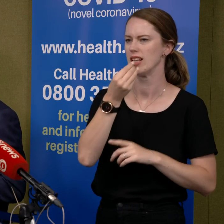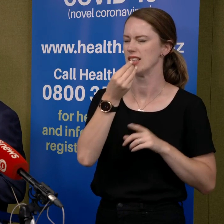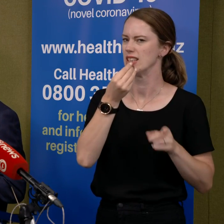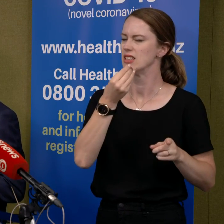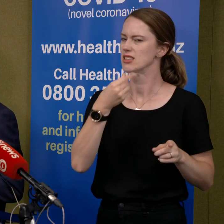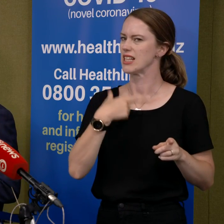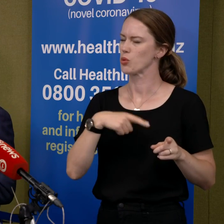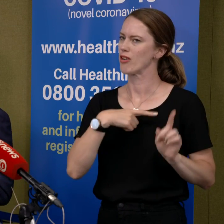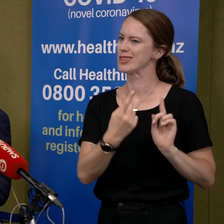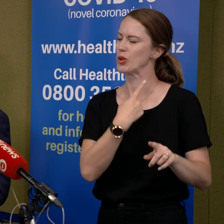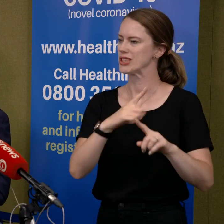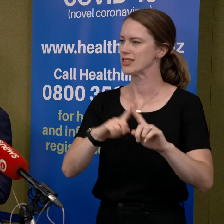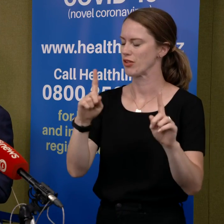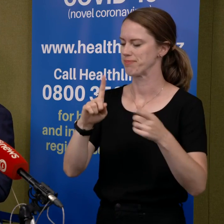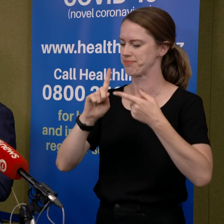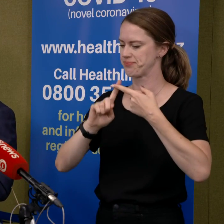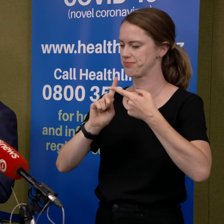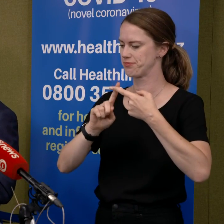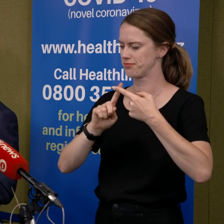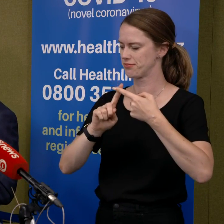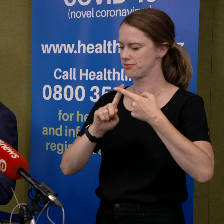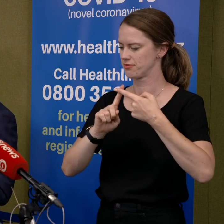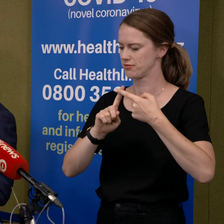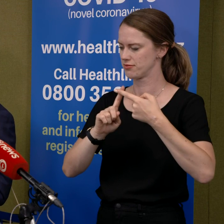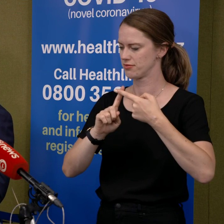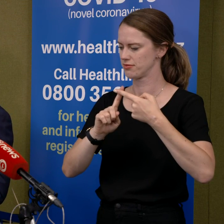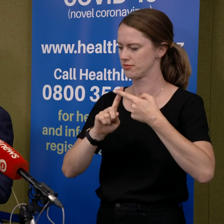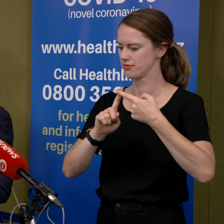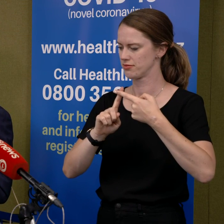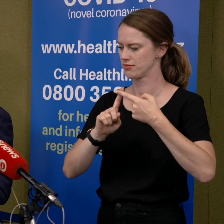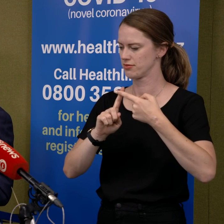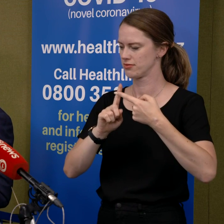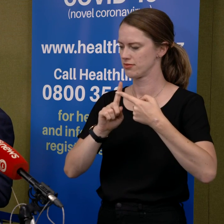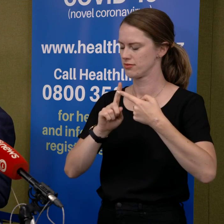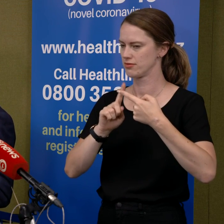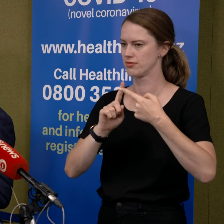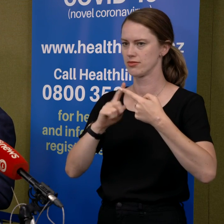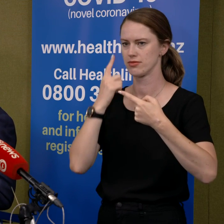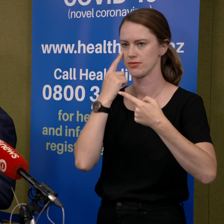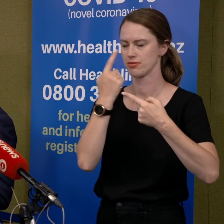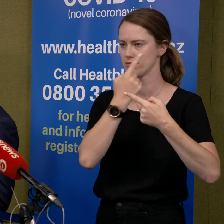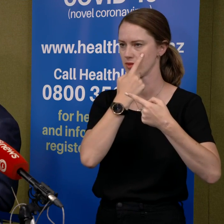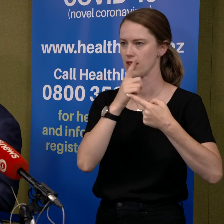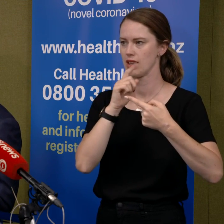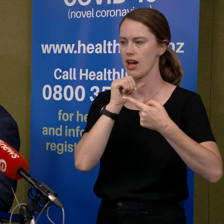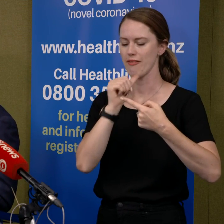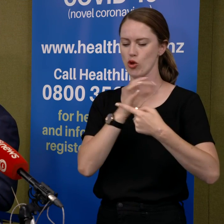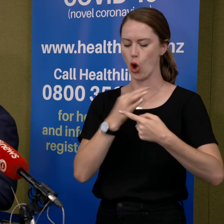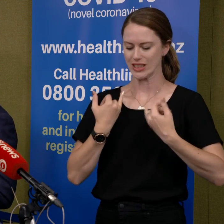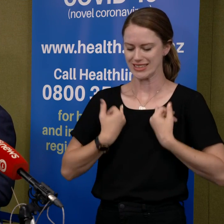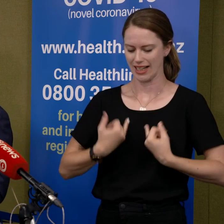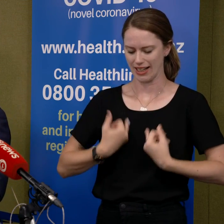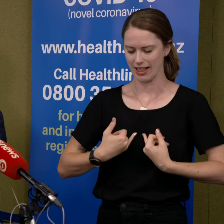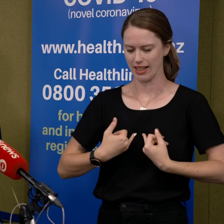influencing our response. The first thing is the evidence that asymptomatic transmission plays a very small role.